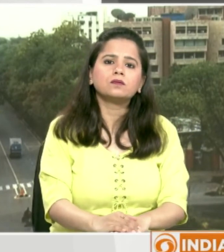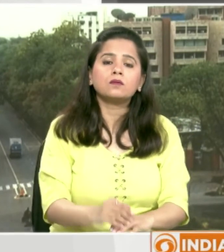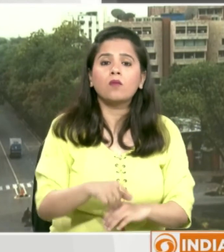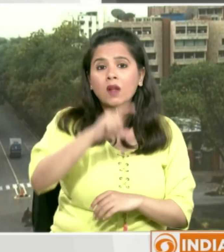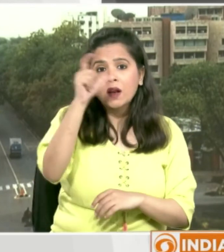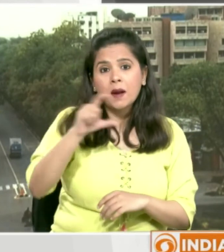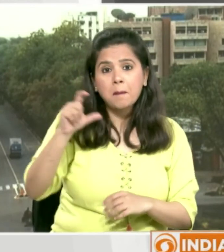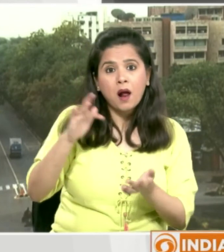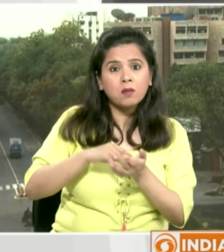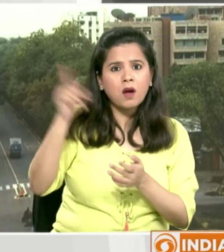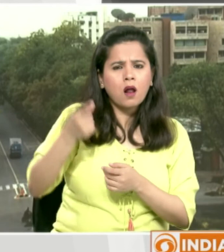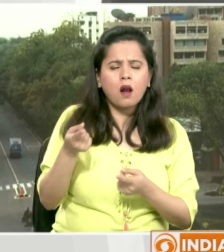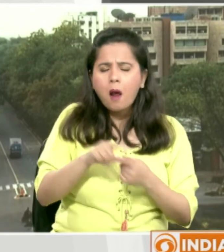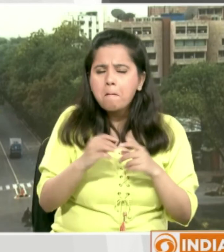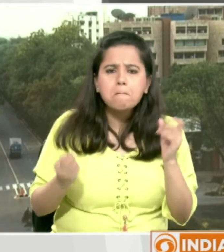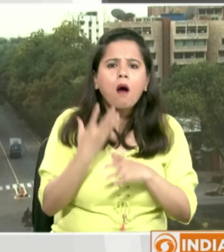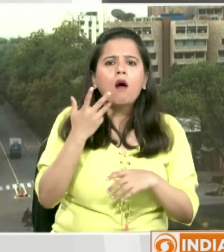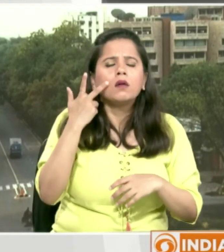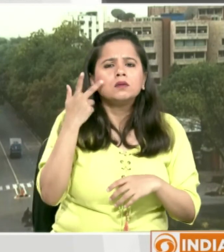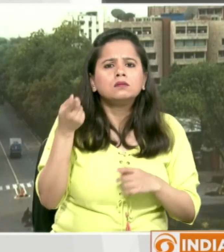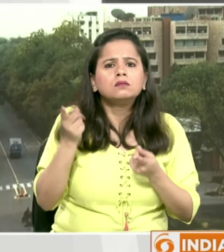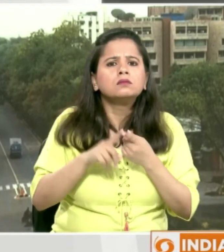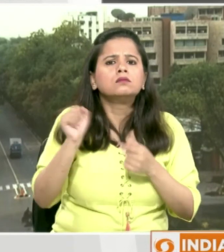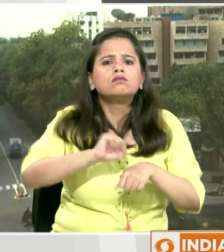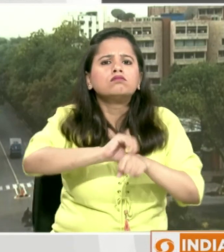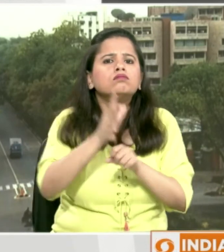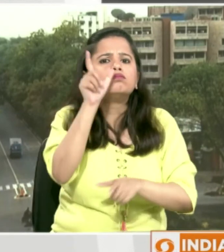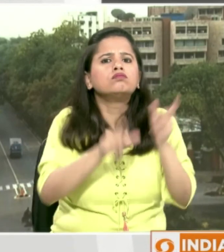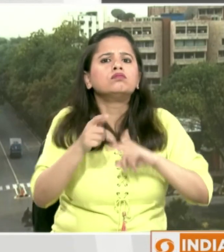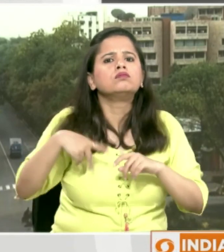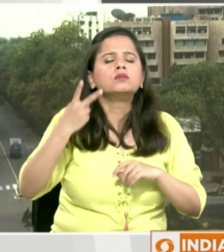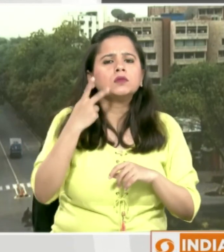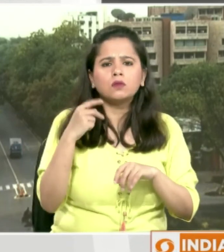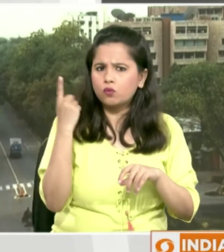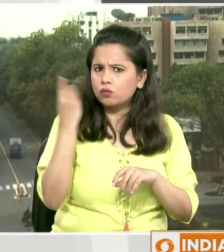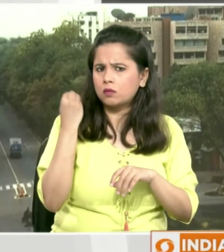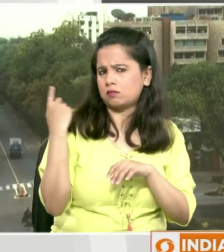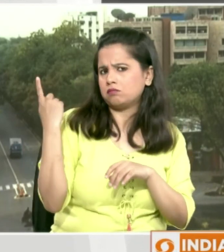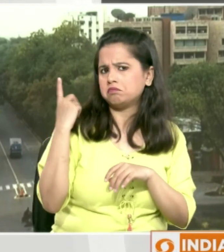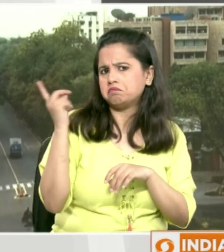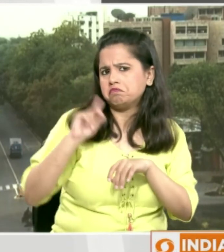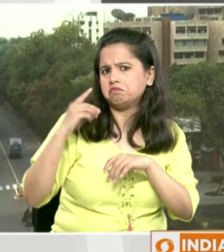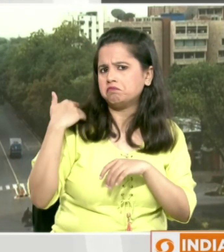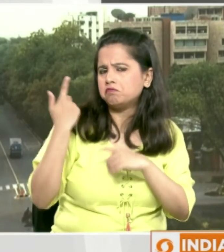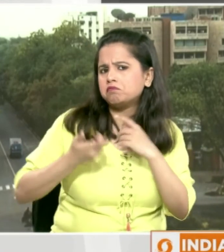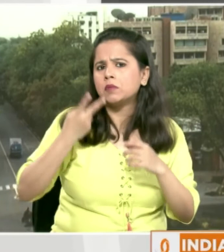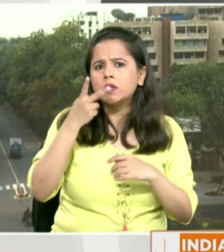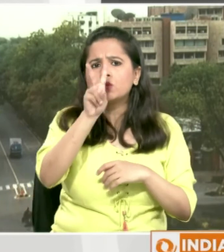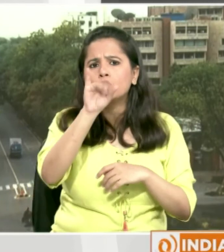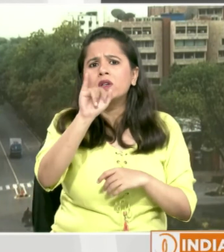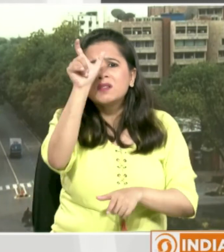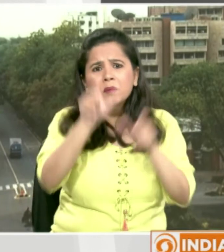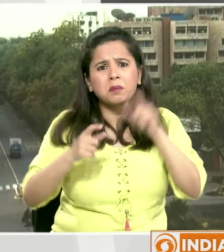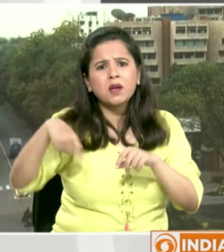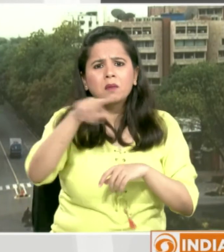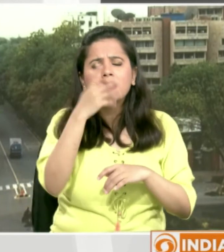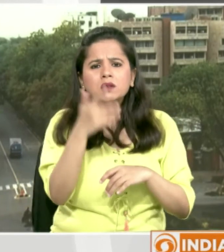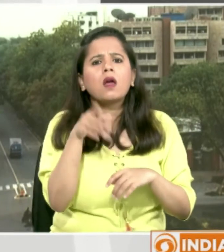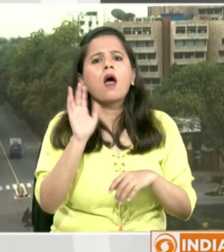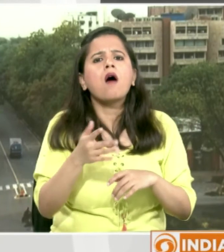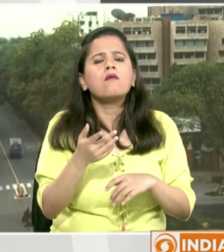In Nepal, a sudden spike in COVID-19 cases has been reported in the last few days, and 26 more persons have reported